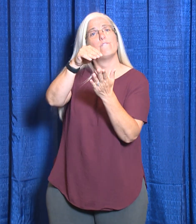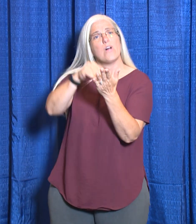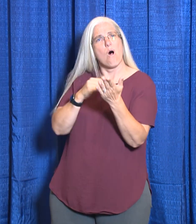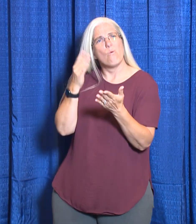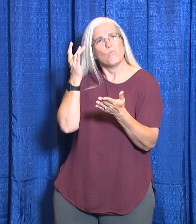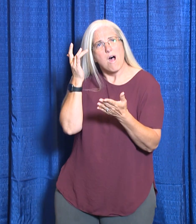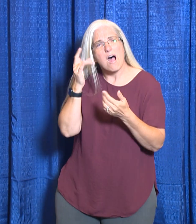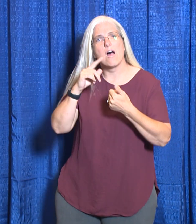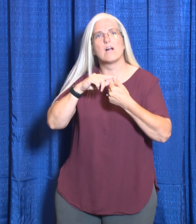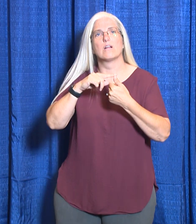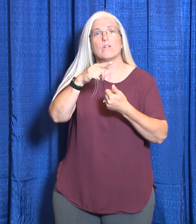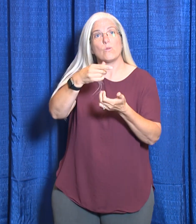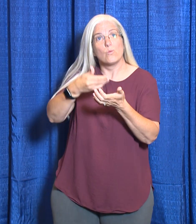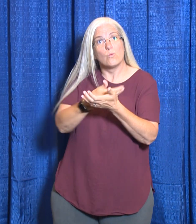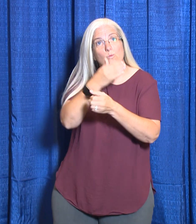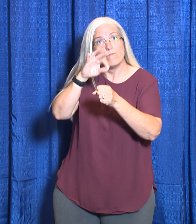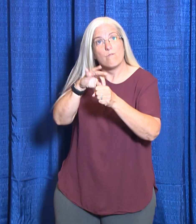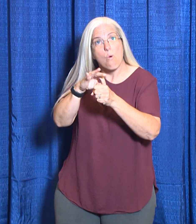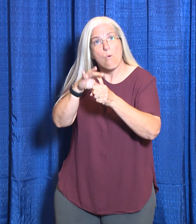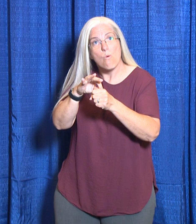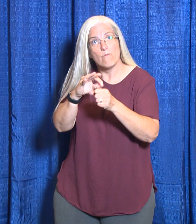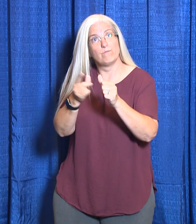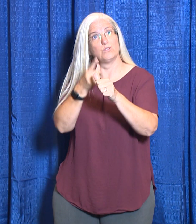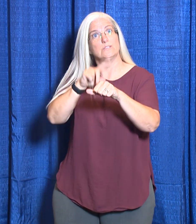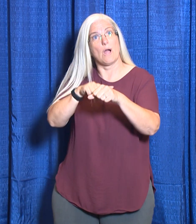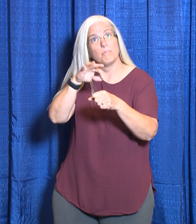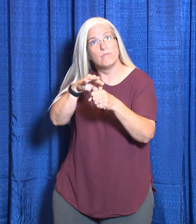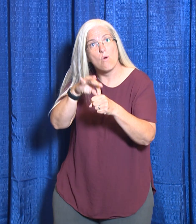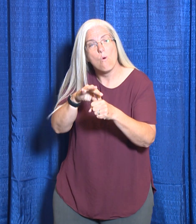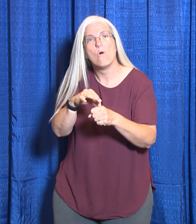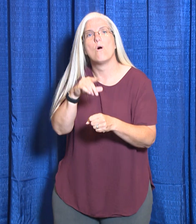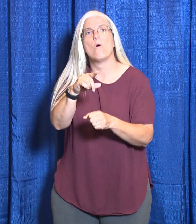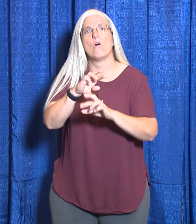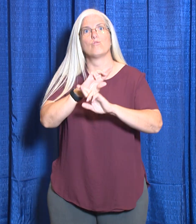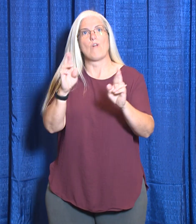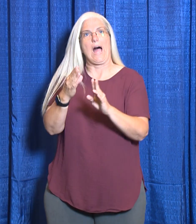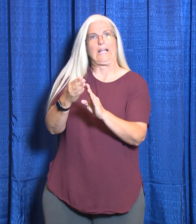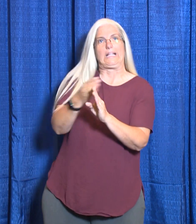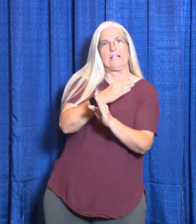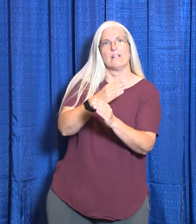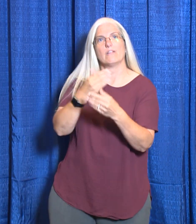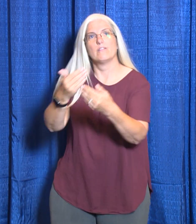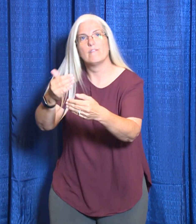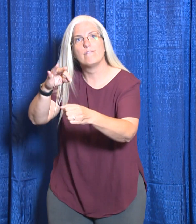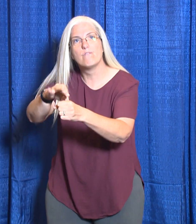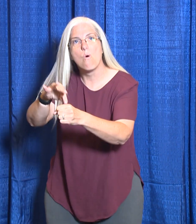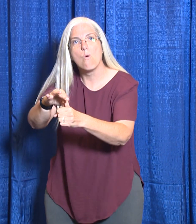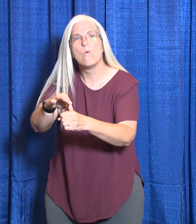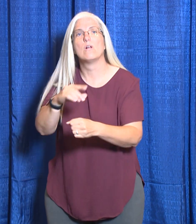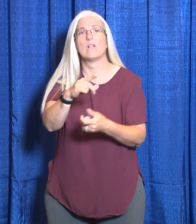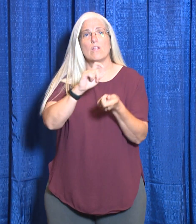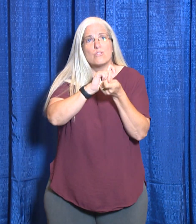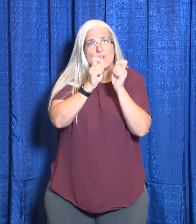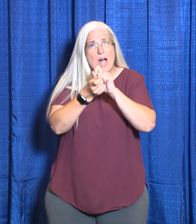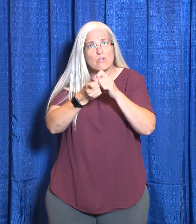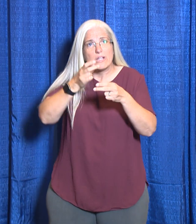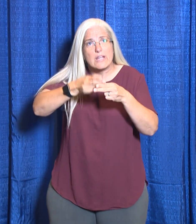Fill out a voter registration card if you A. are a new voter, B. are pre-registering to vote,